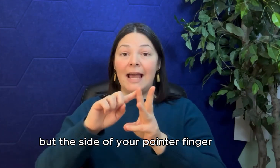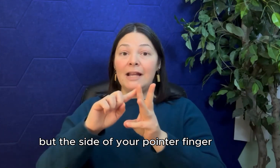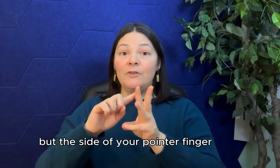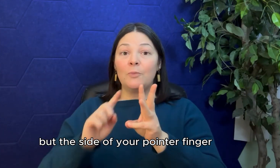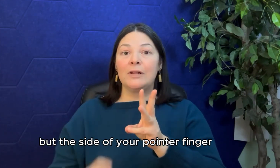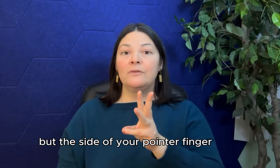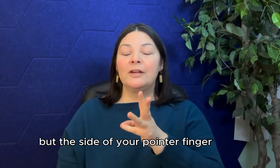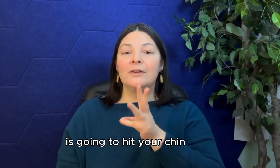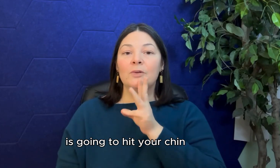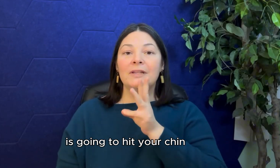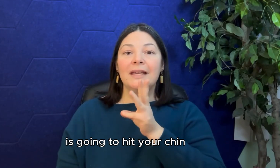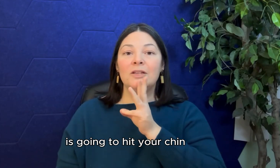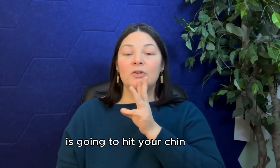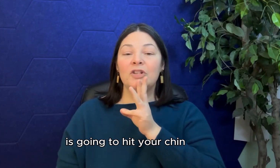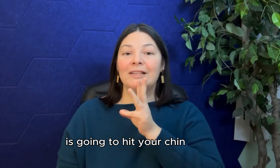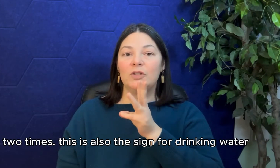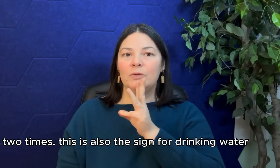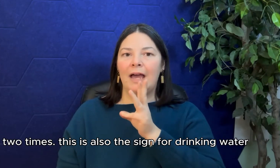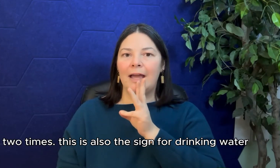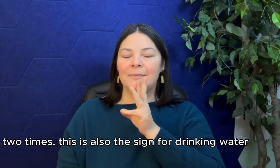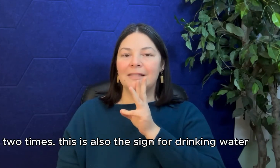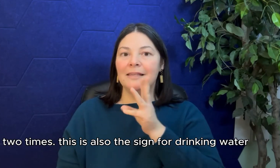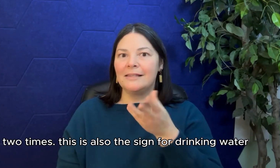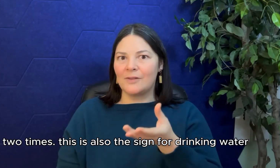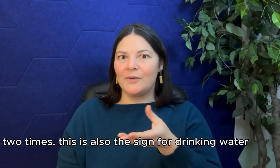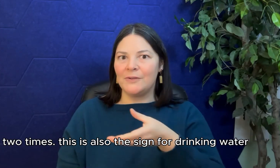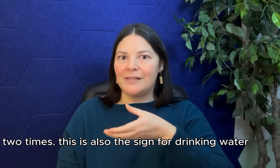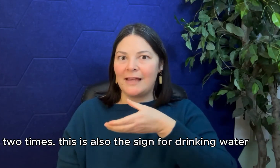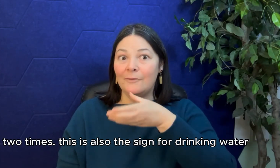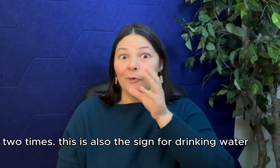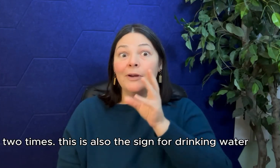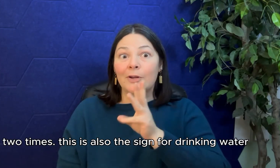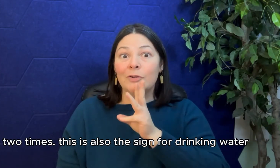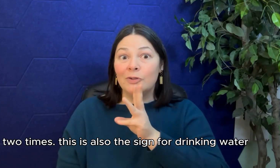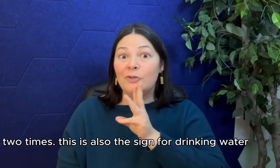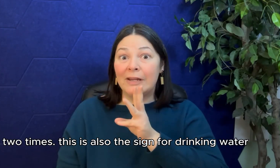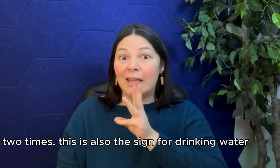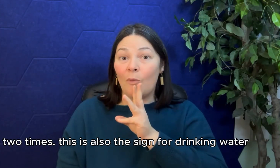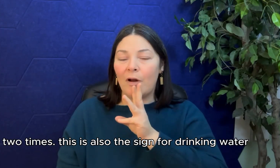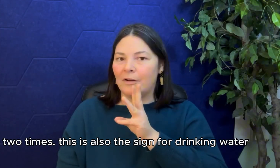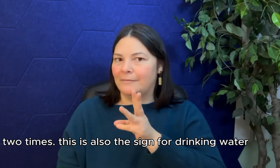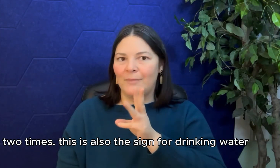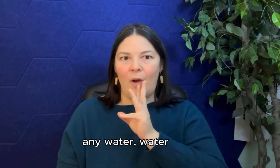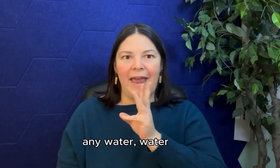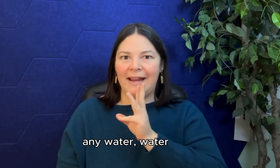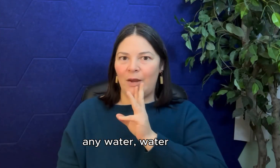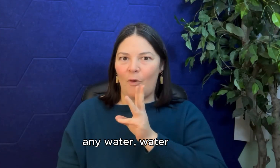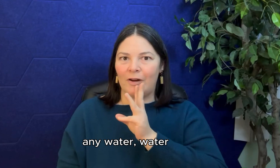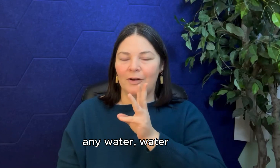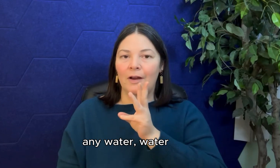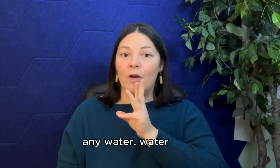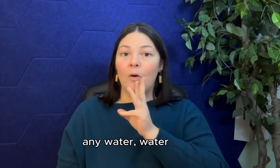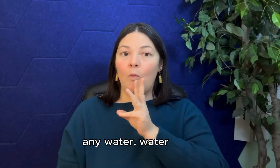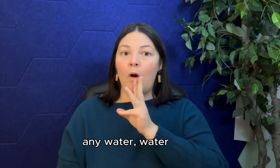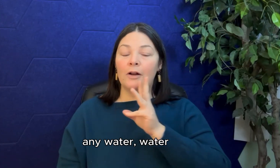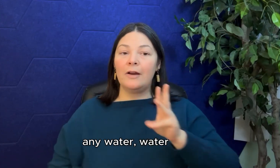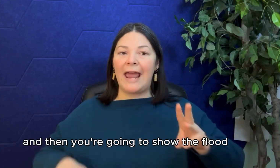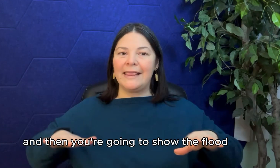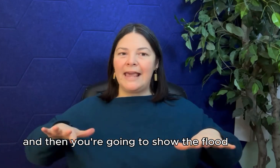of your pointer finger is going to hit your chin 2 times. This is also the sign for drinking water, any water. Water, and then you're